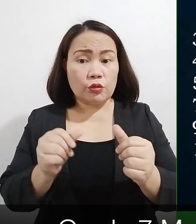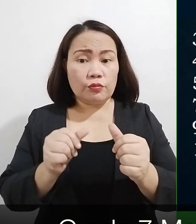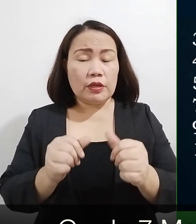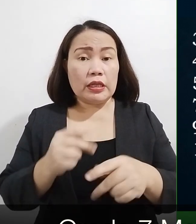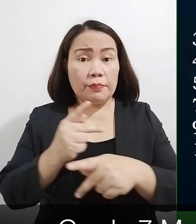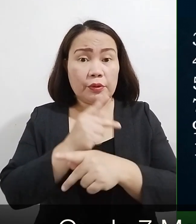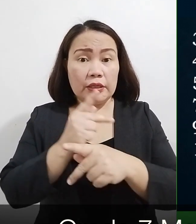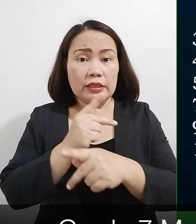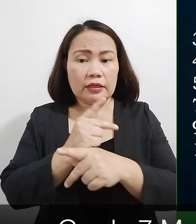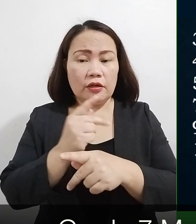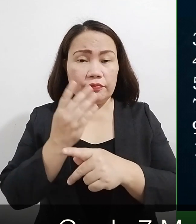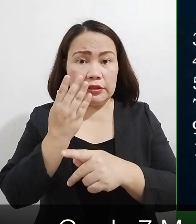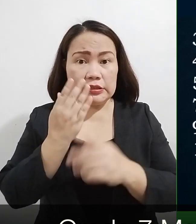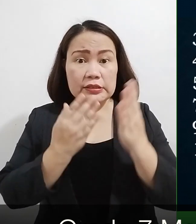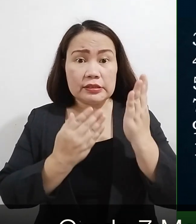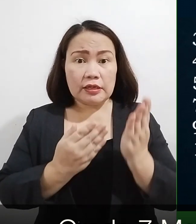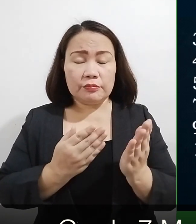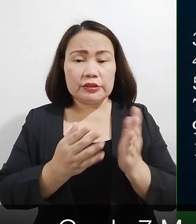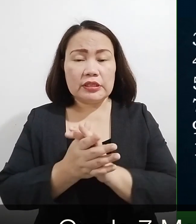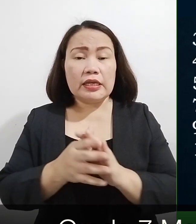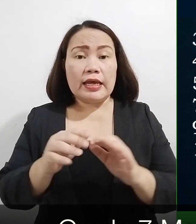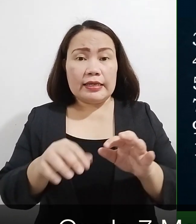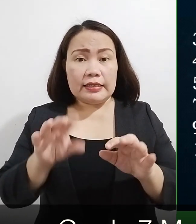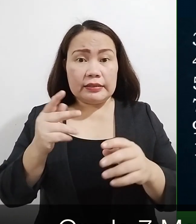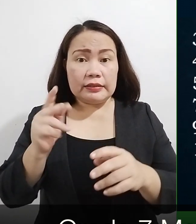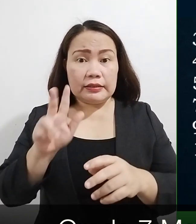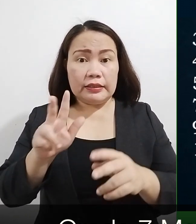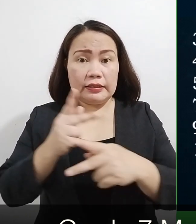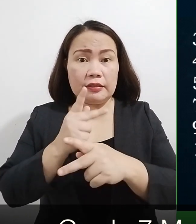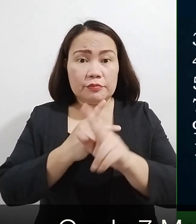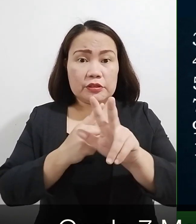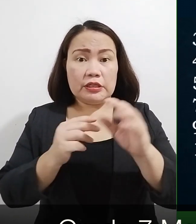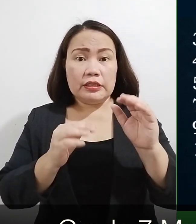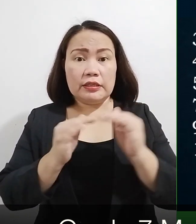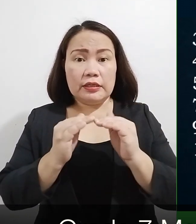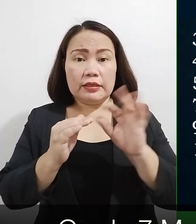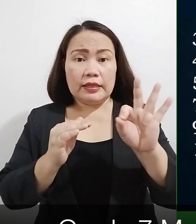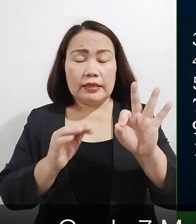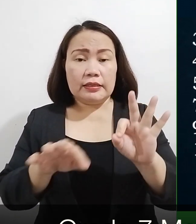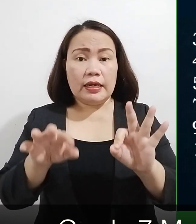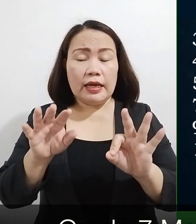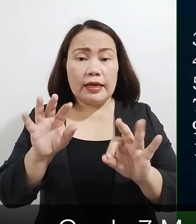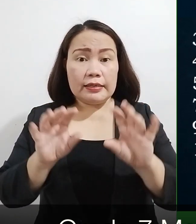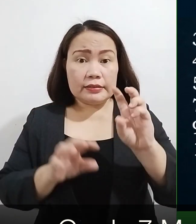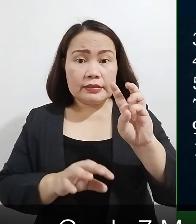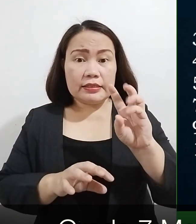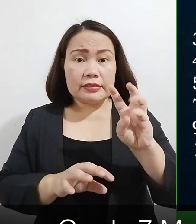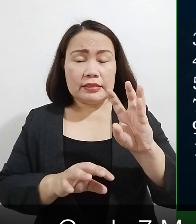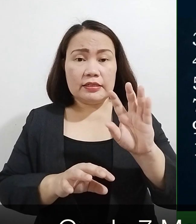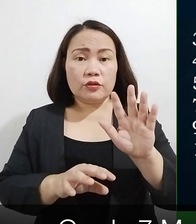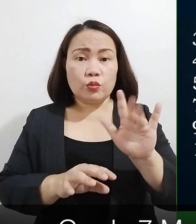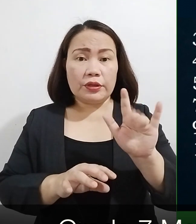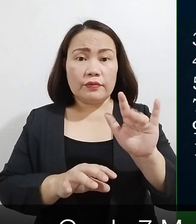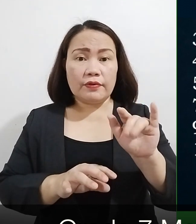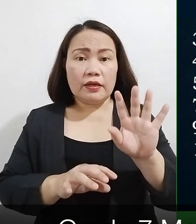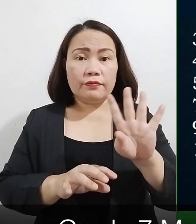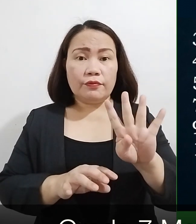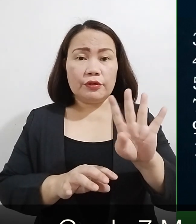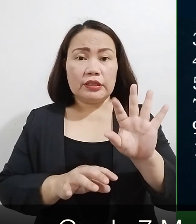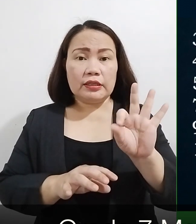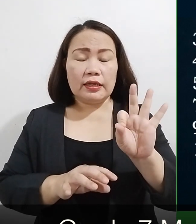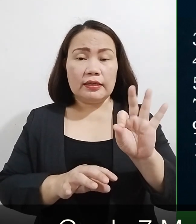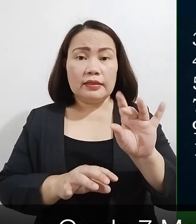the product of these numbers, then that is 9, this is 16, 25,